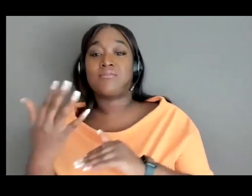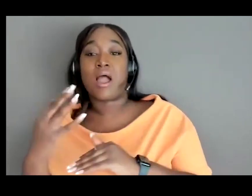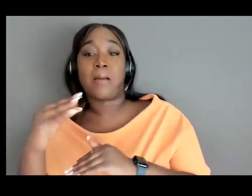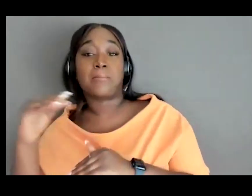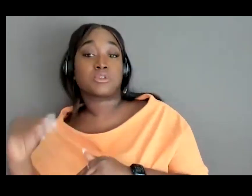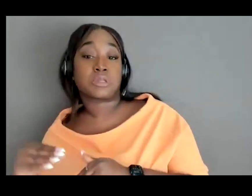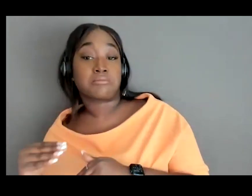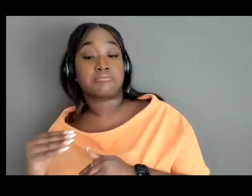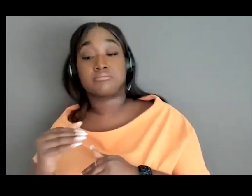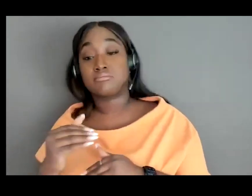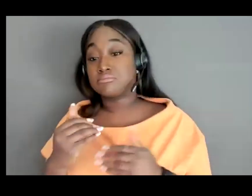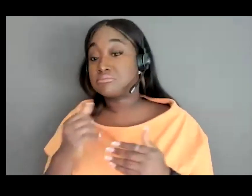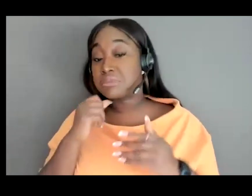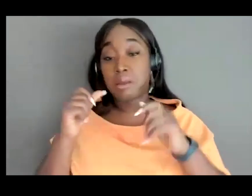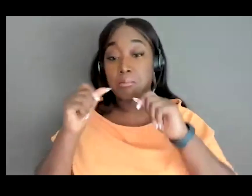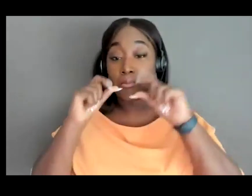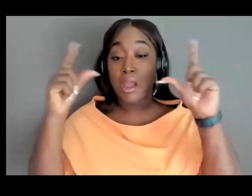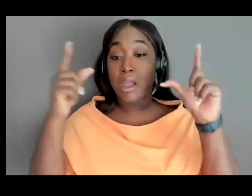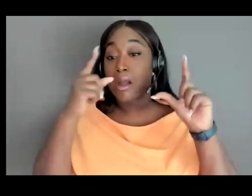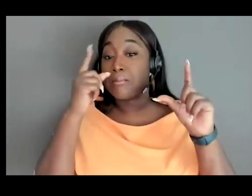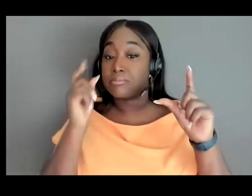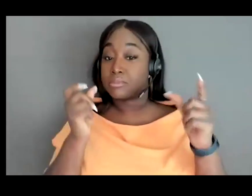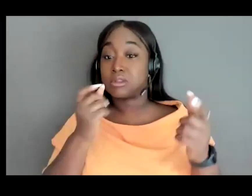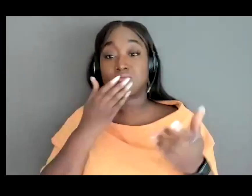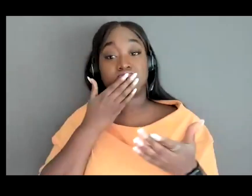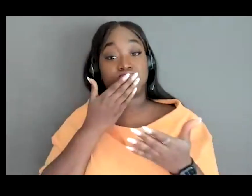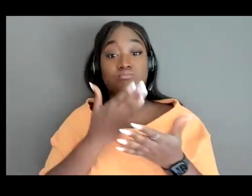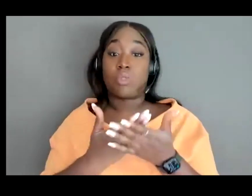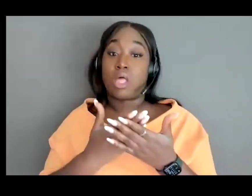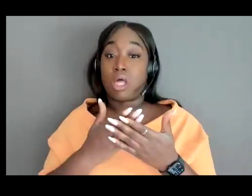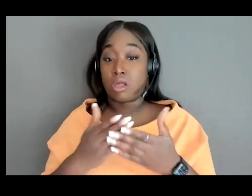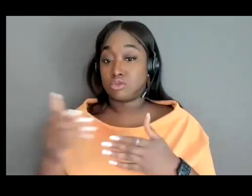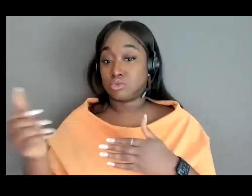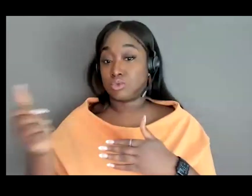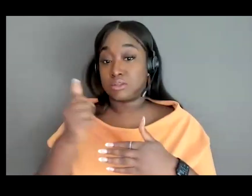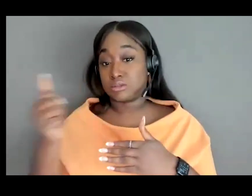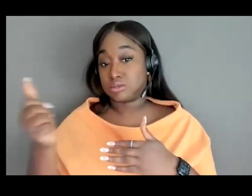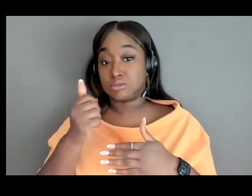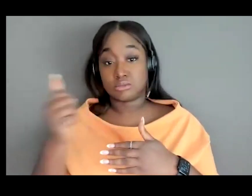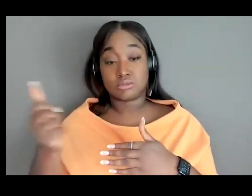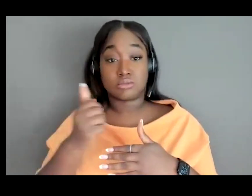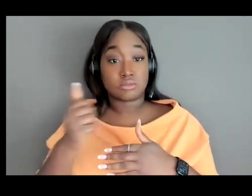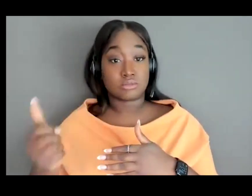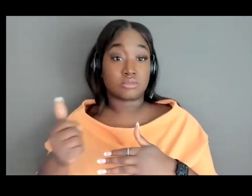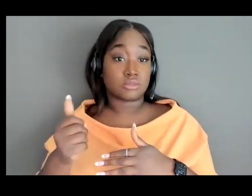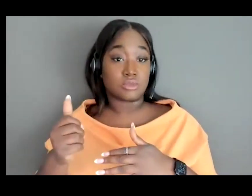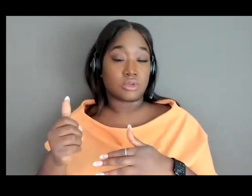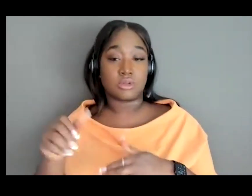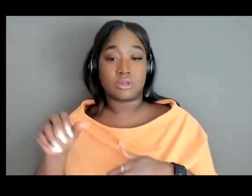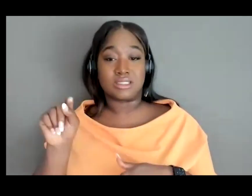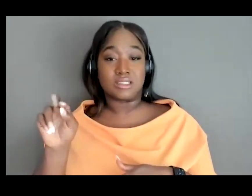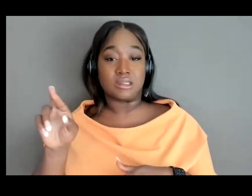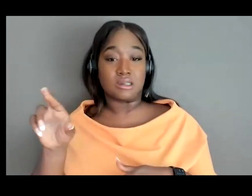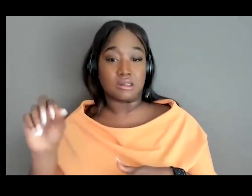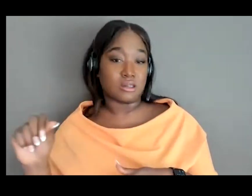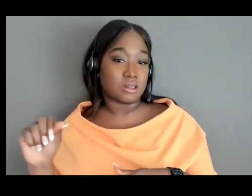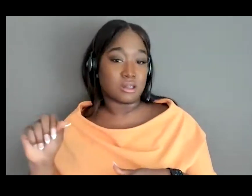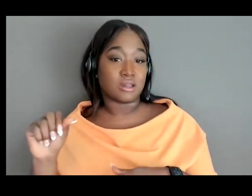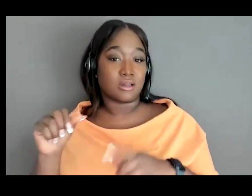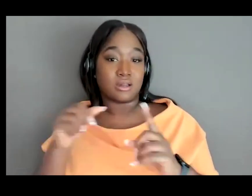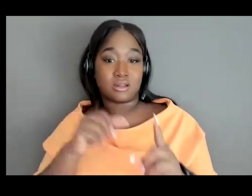That's not that surprising. DC is a relatively transit-oriented city by American standards, but it's still by American